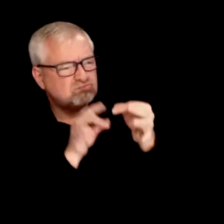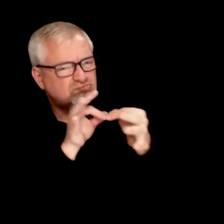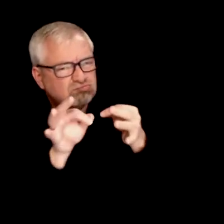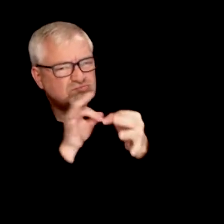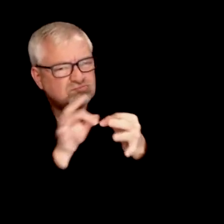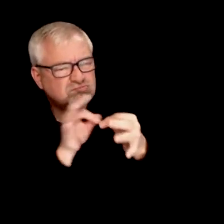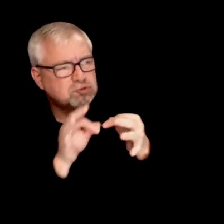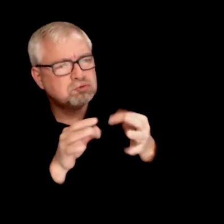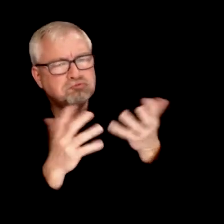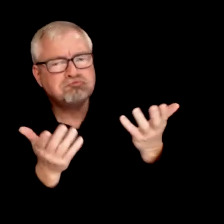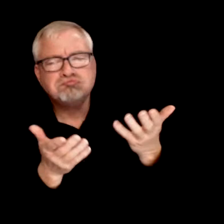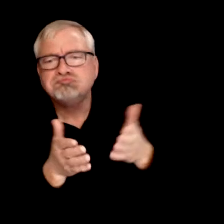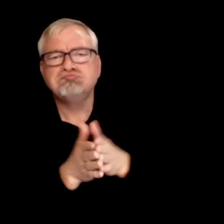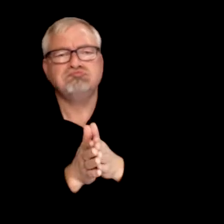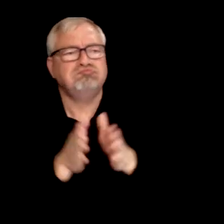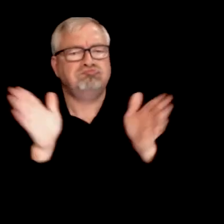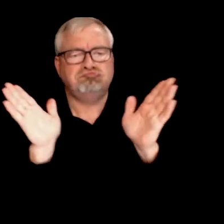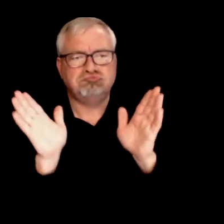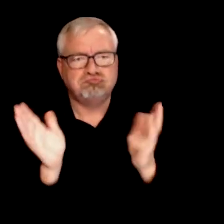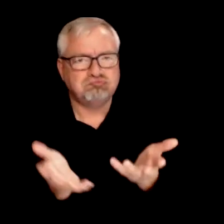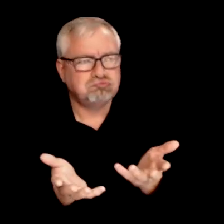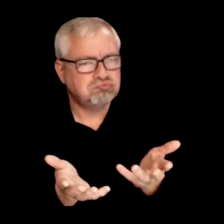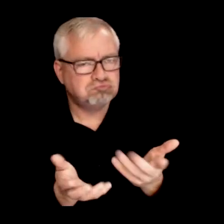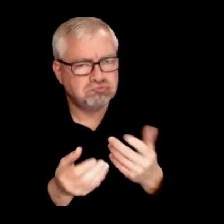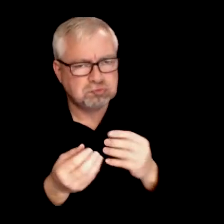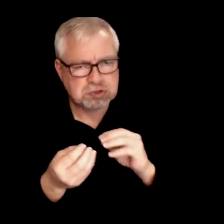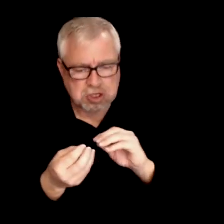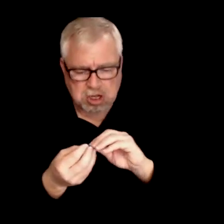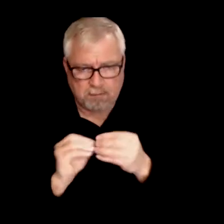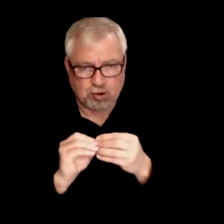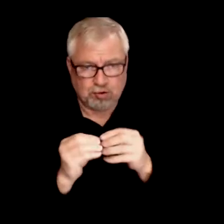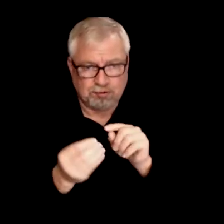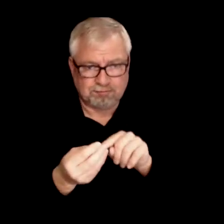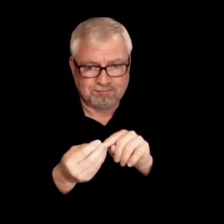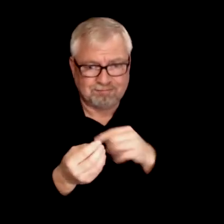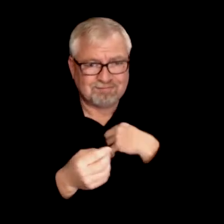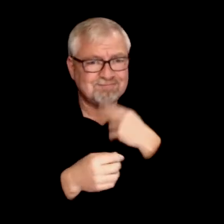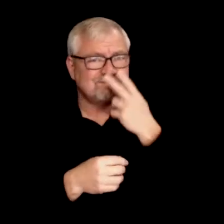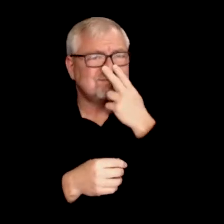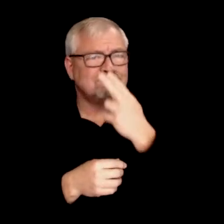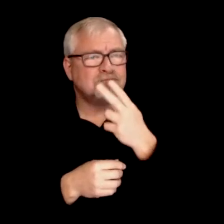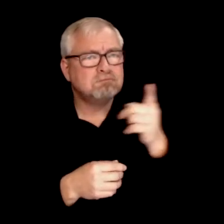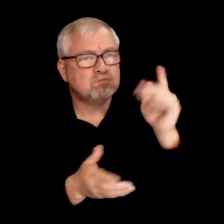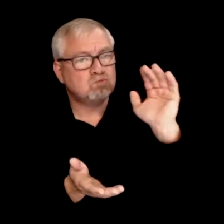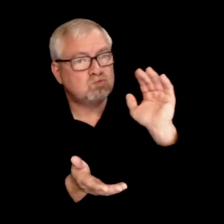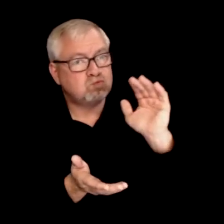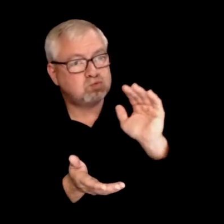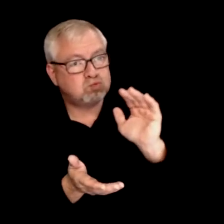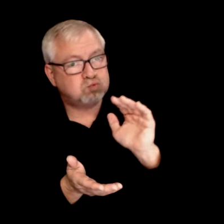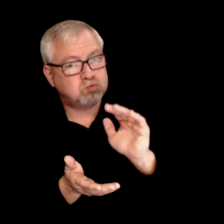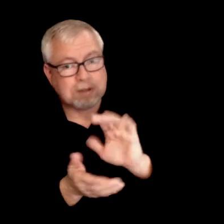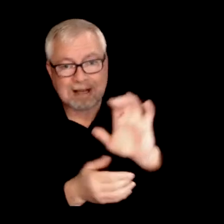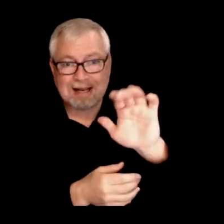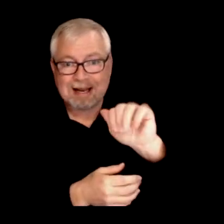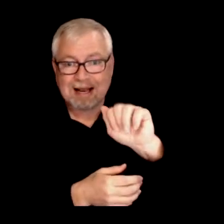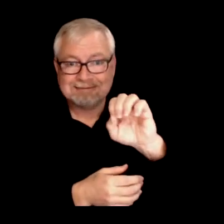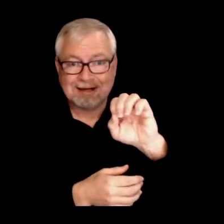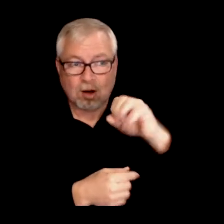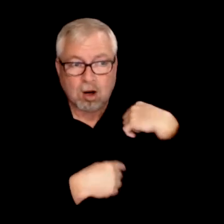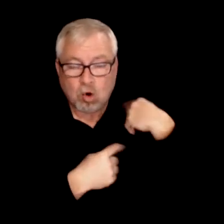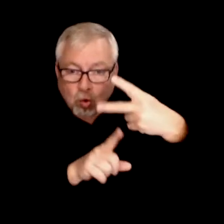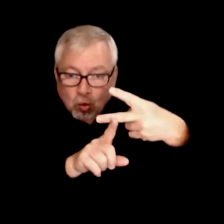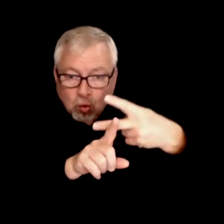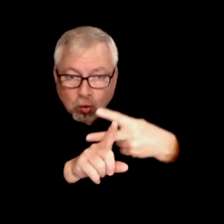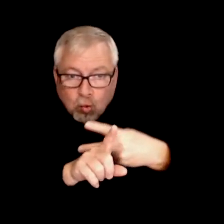the numbers we're seeing lately? We're seeing the lowest case numbers we've seen in 2 months, but we keep seeing deaths